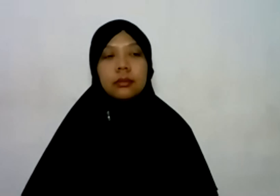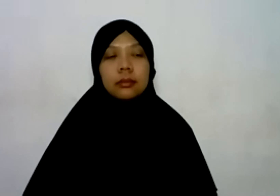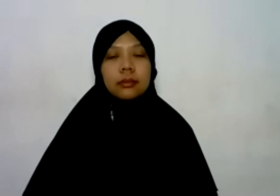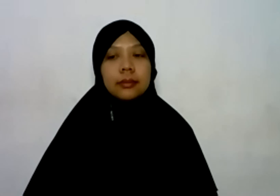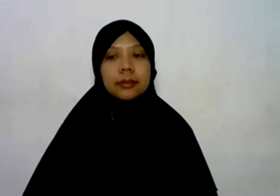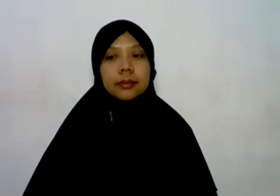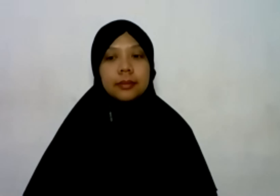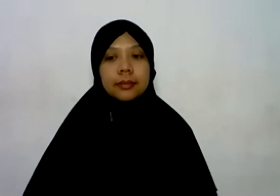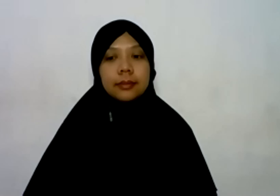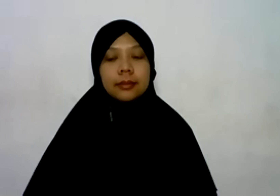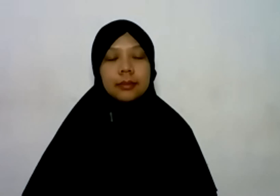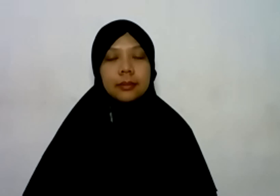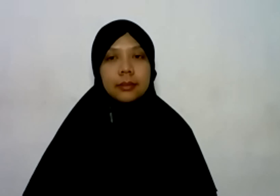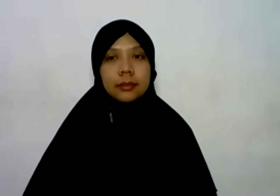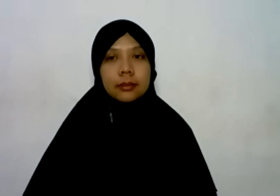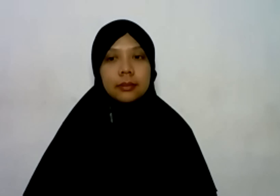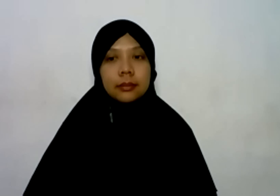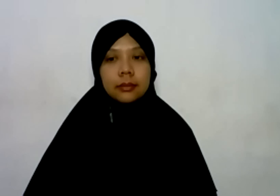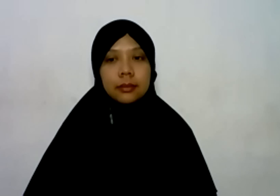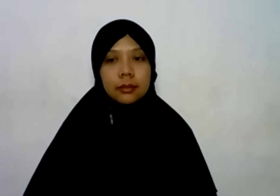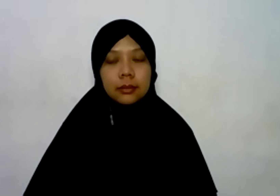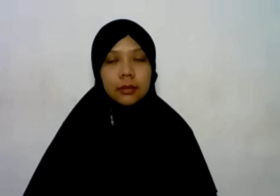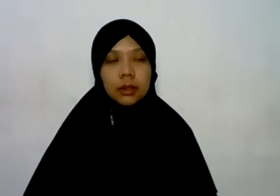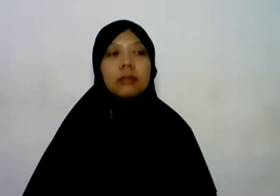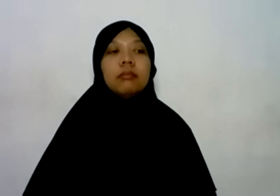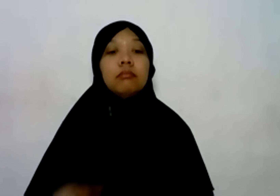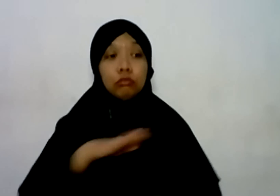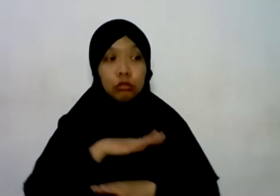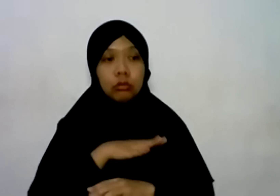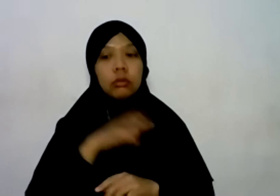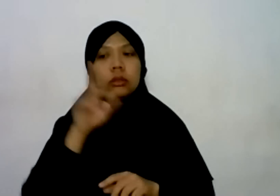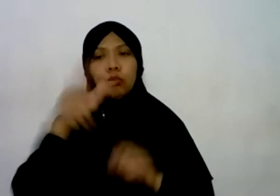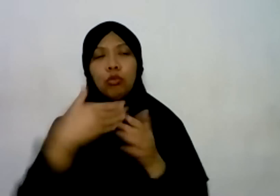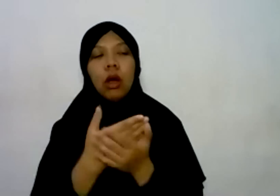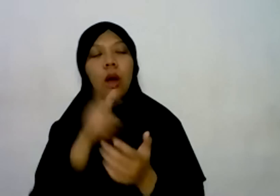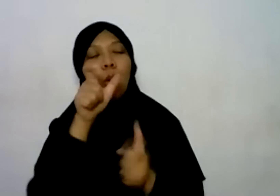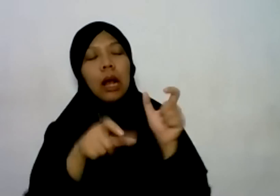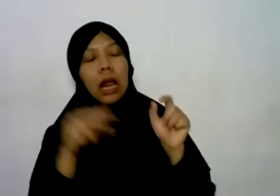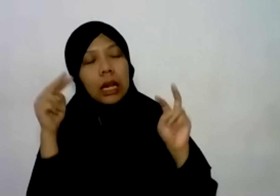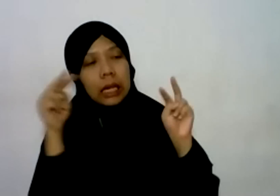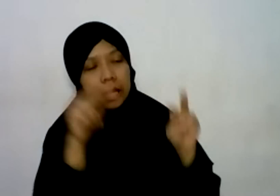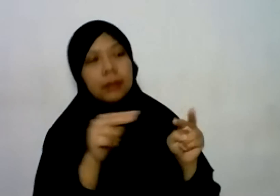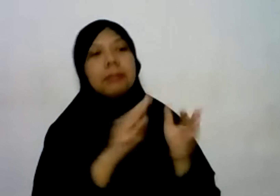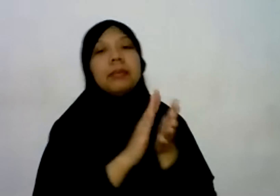to develop kind of like a social control, yeah, awareness, building awareness about the rights.